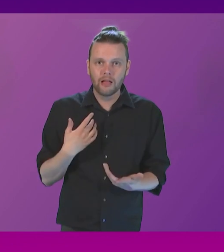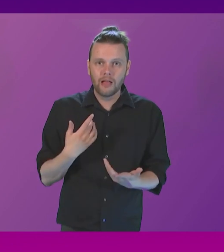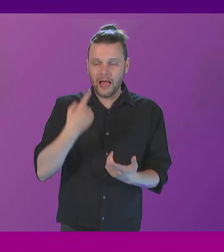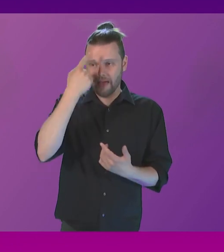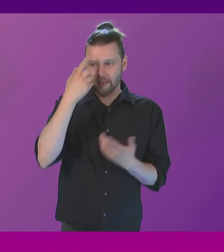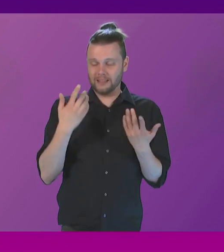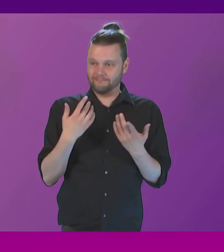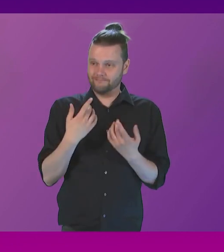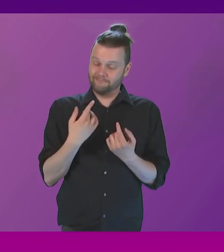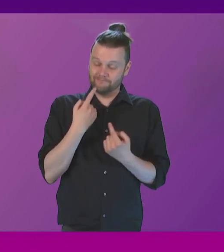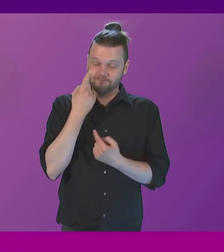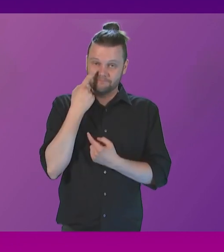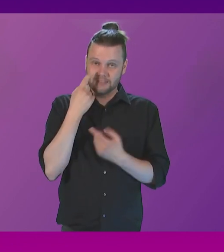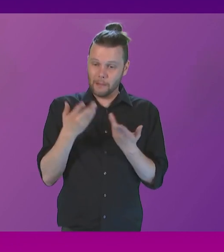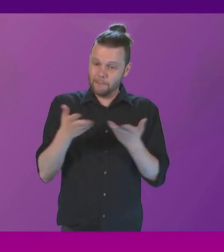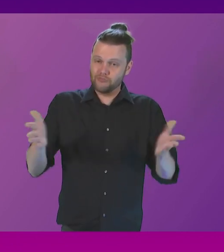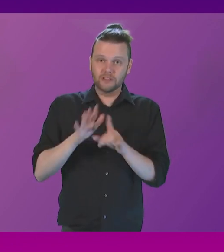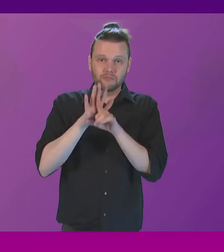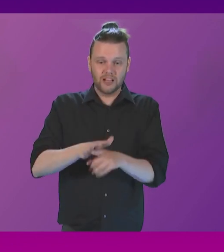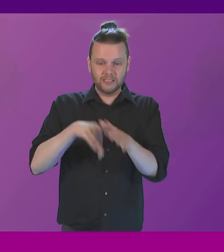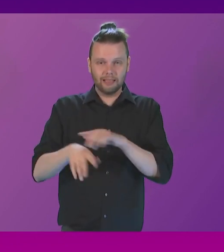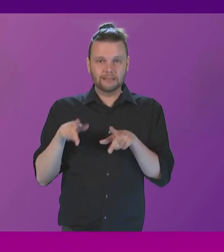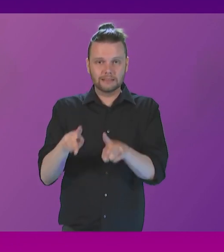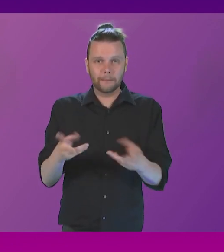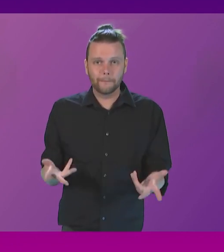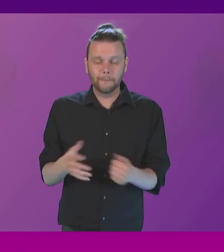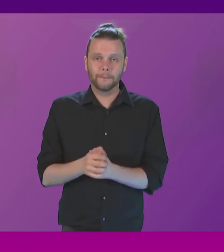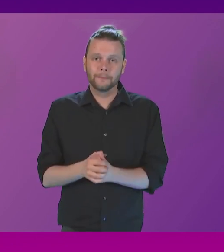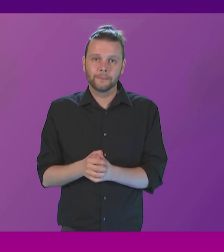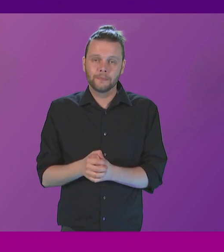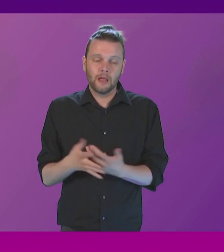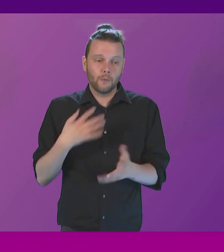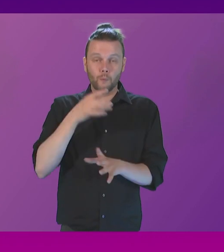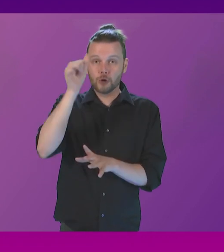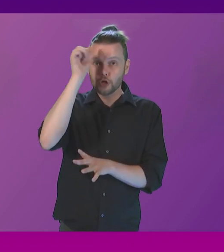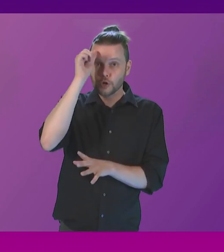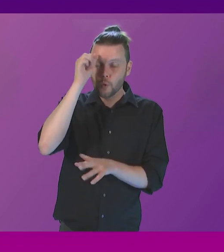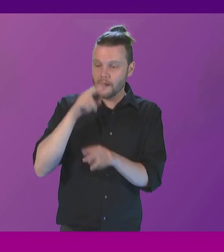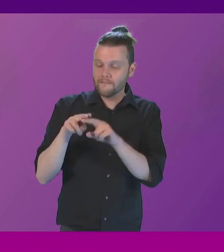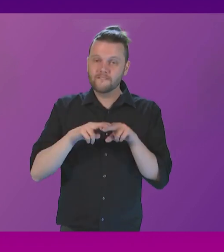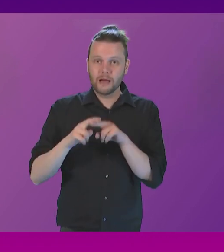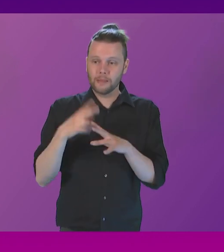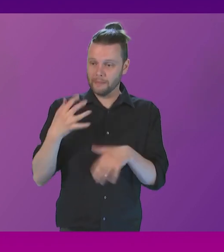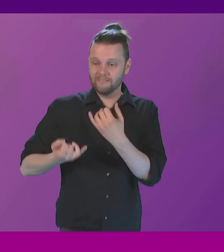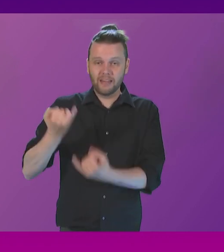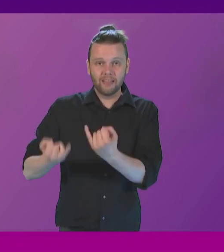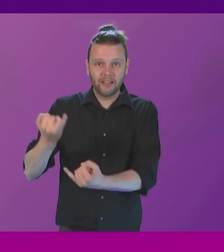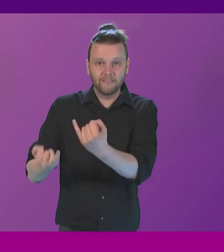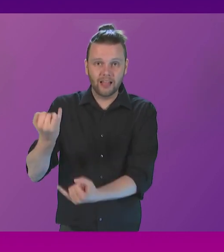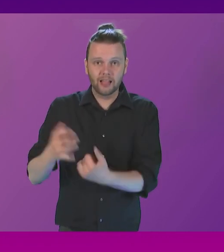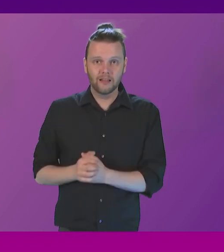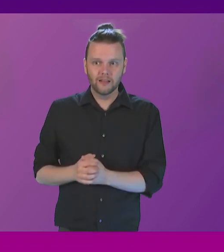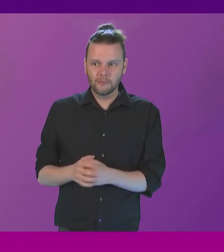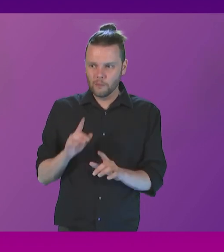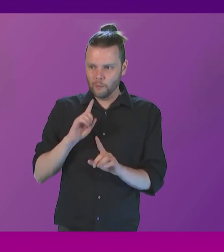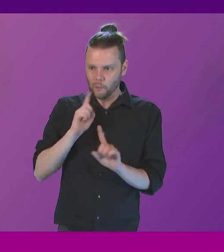broader pressures that exist within the system that even where we know families have been failed, we still can't get